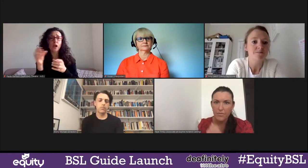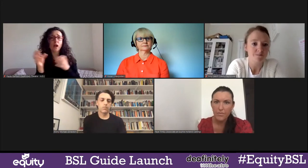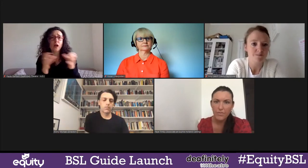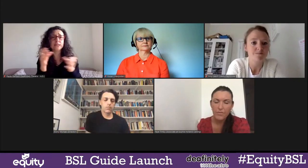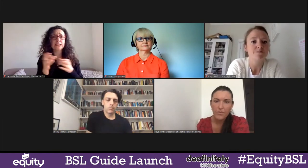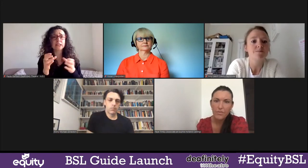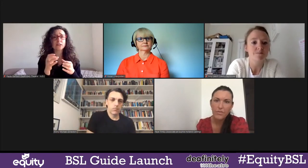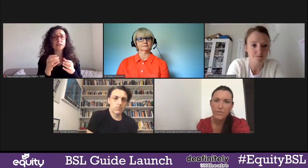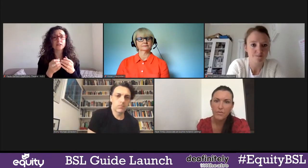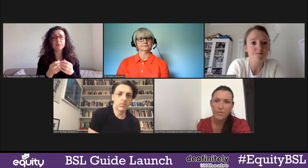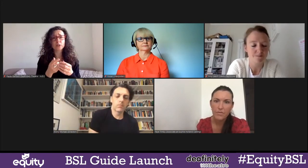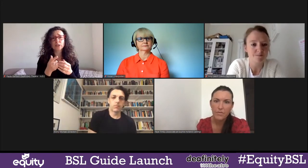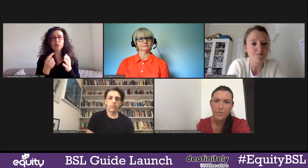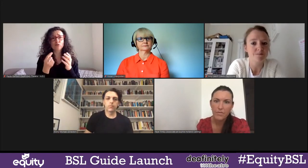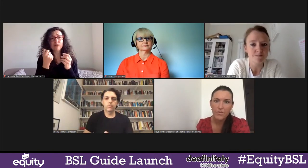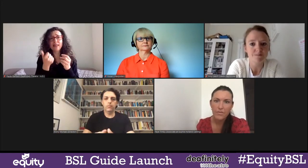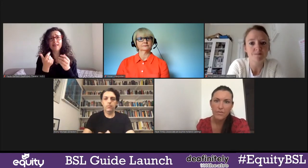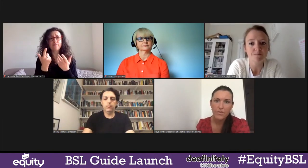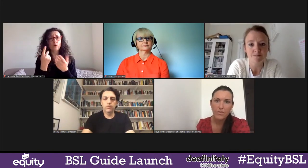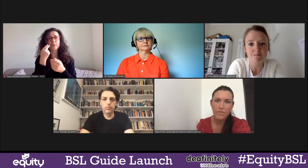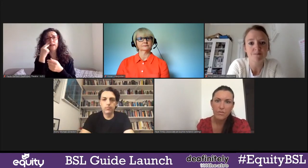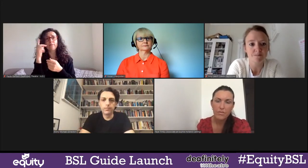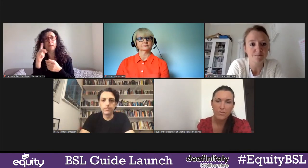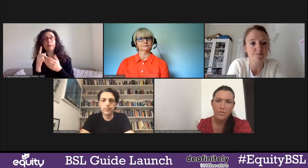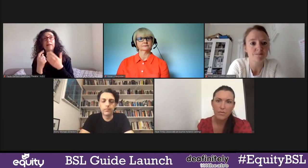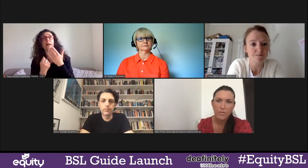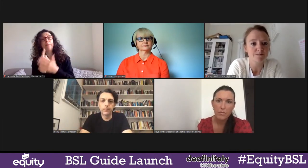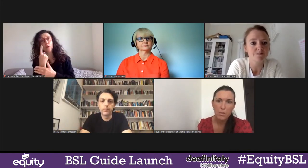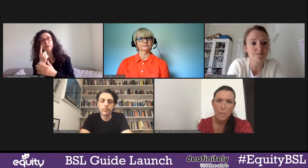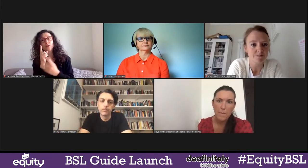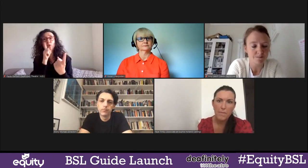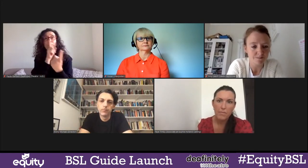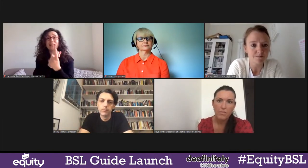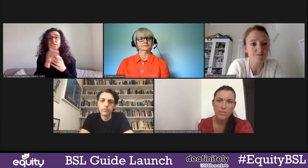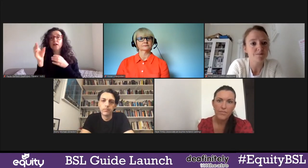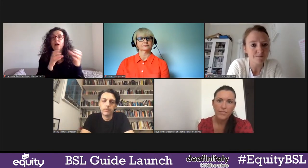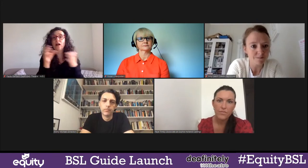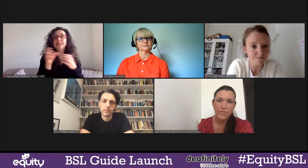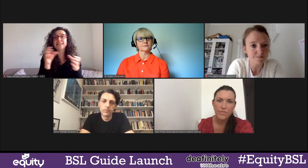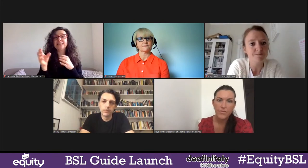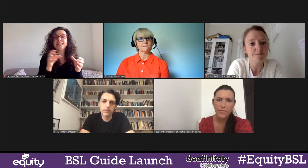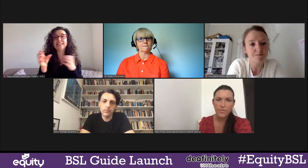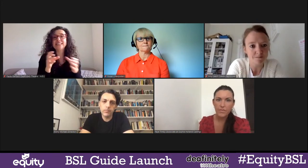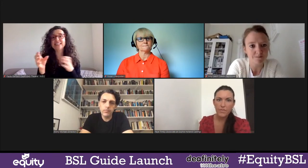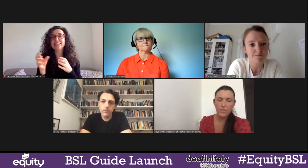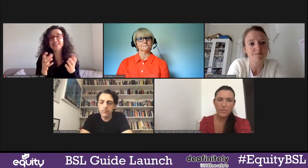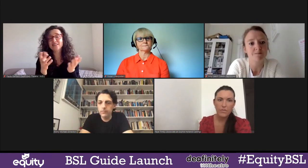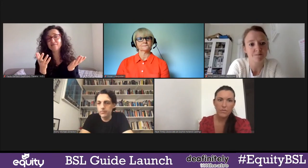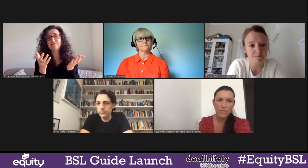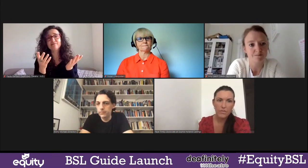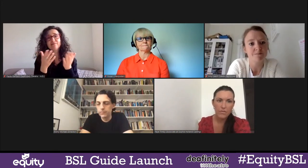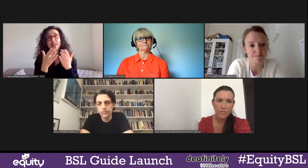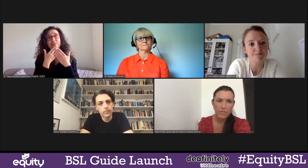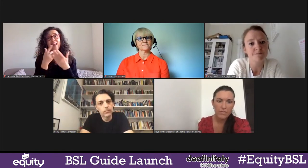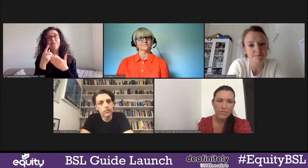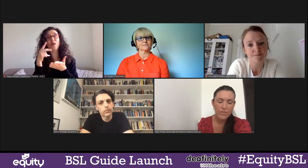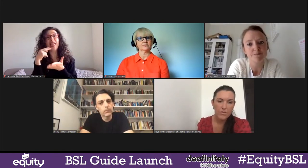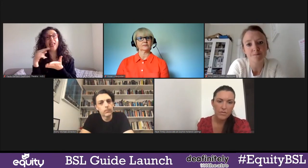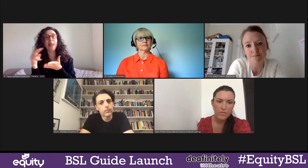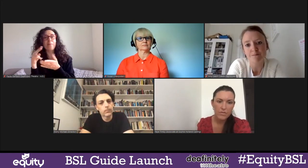experience to have that online meeting with you. It's very rare, unfortunately, for a deaf actor to meet a casting director and to have that opportunity,